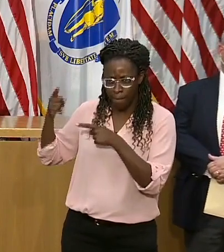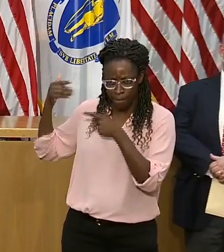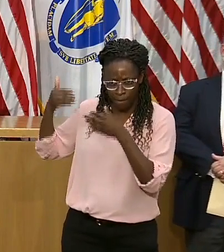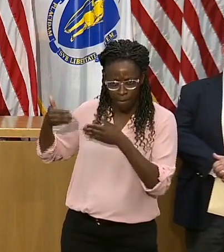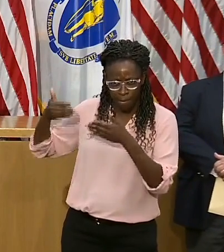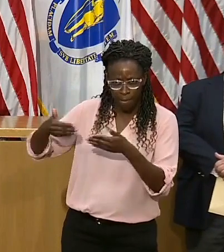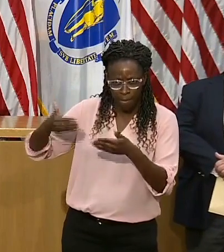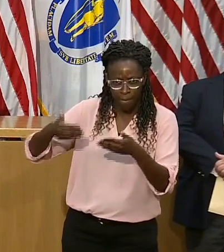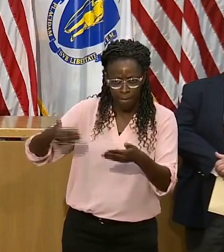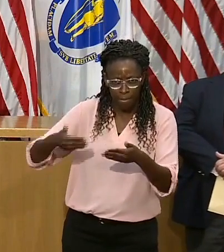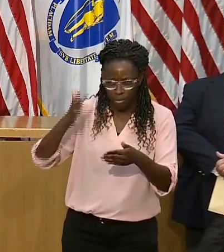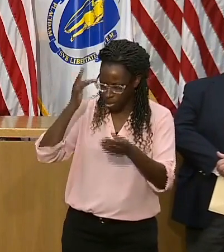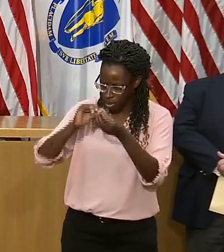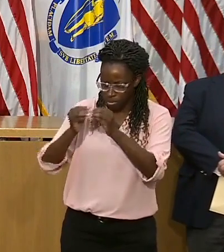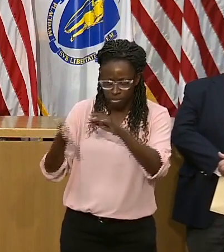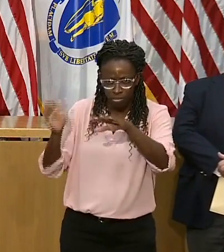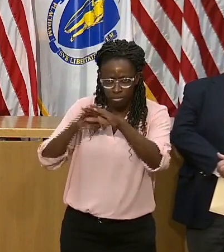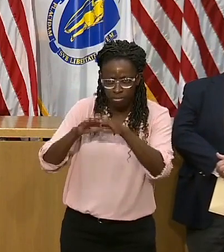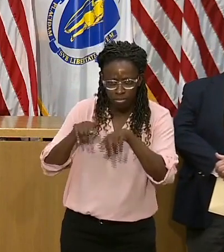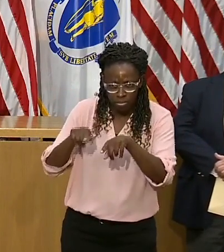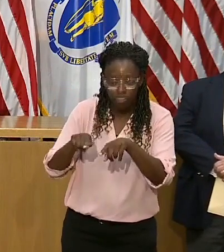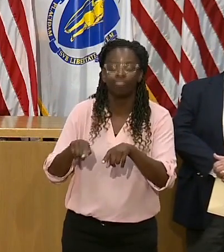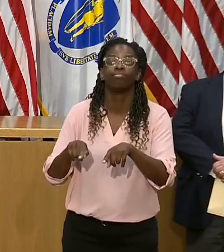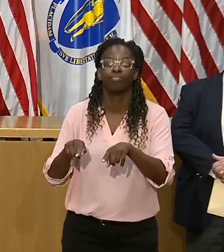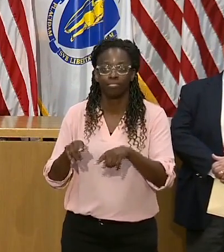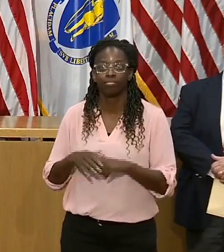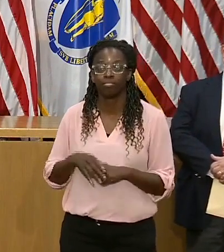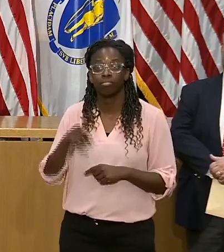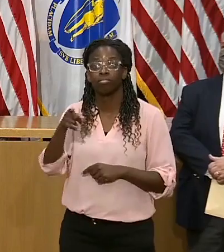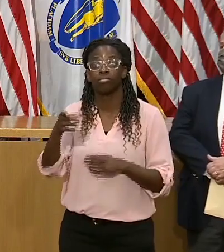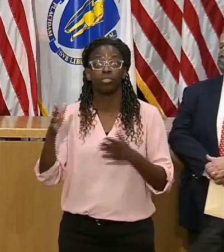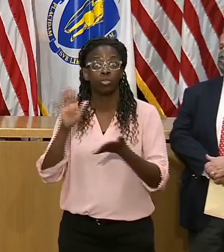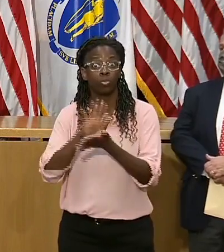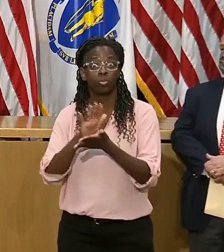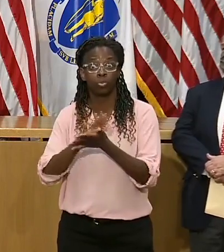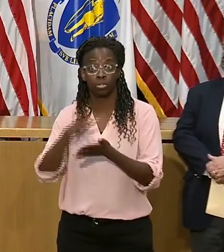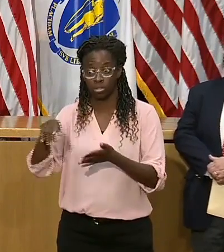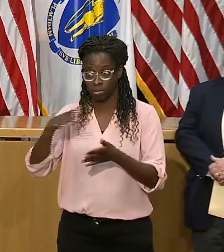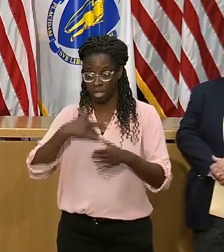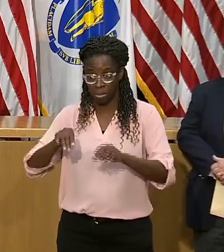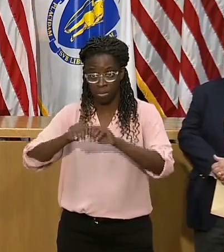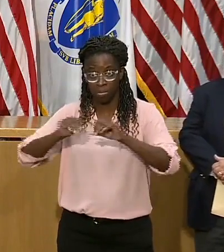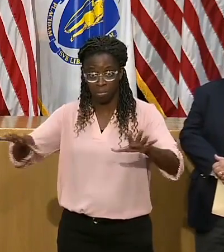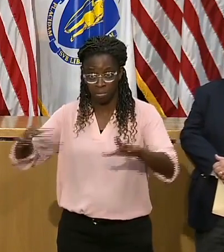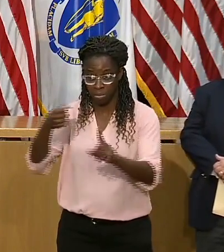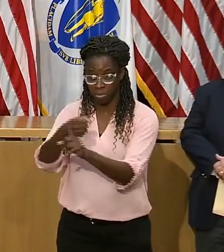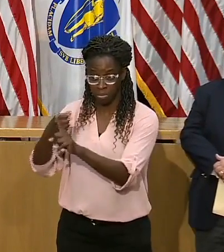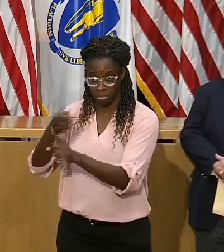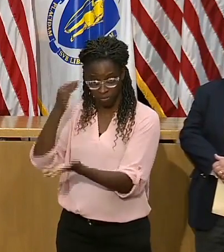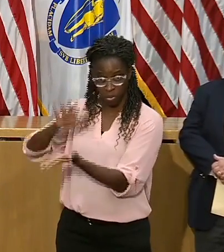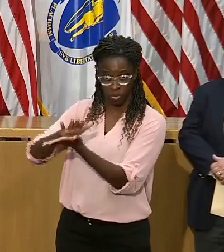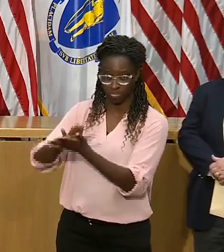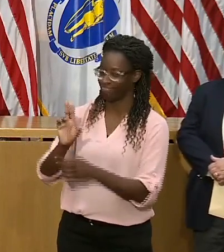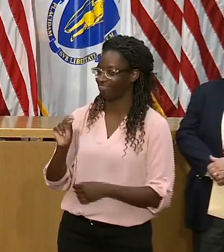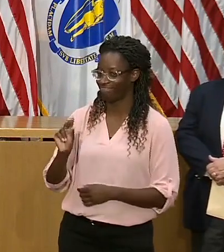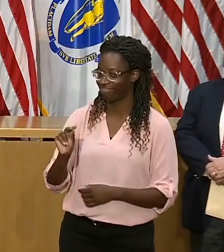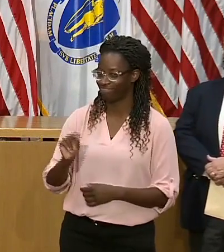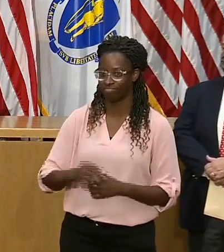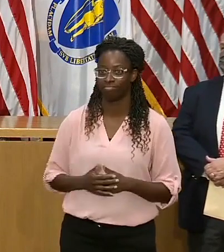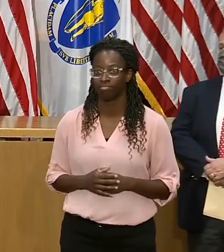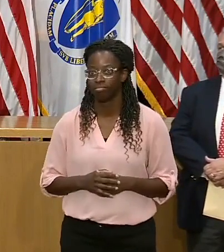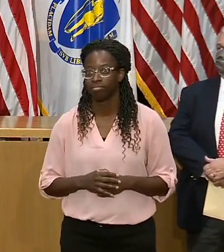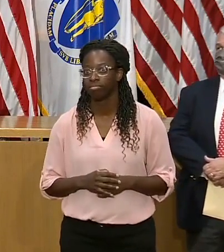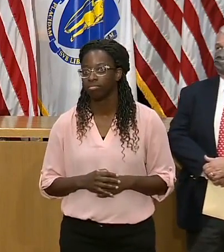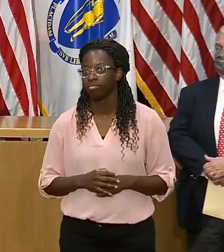Should Boston jump the gun, though, with this? Look, our goal is to try to be supportive and helpful to our colleagues